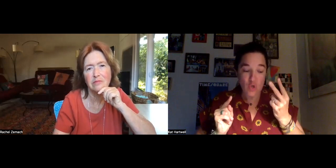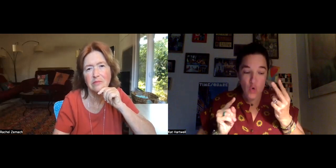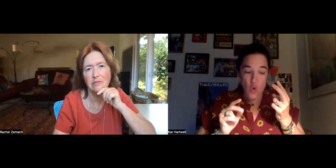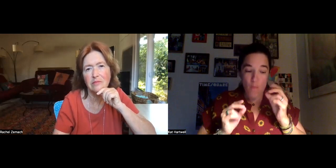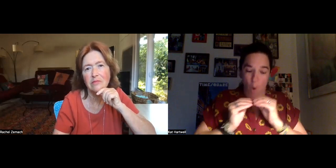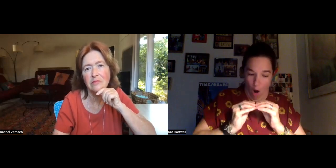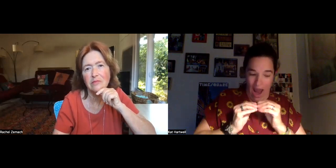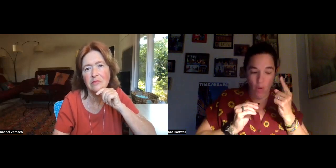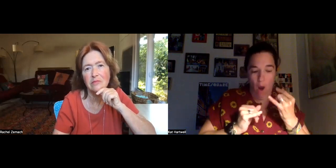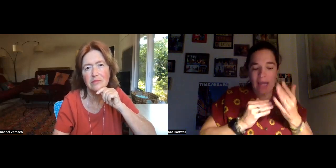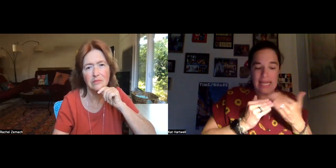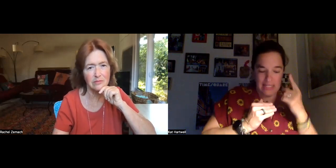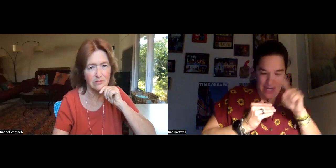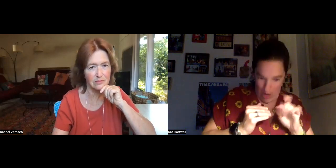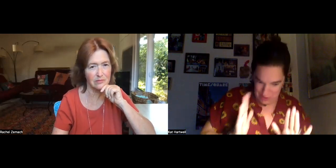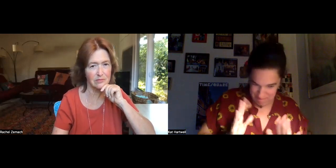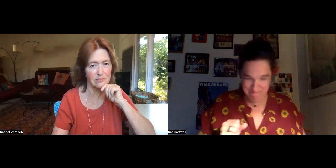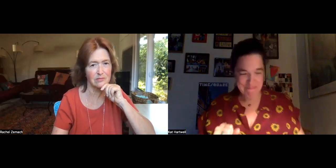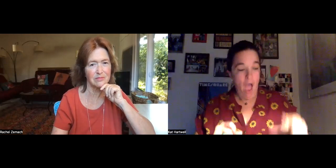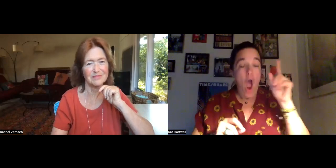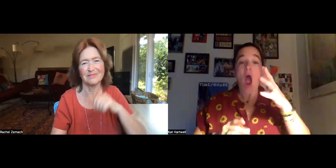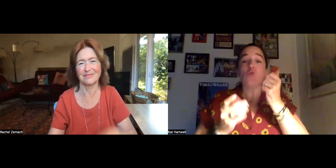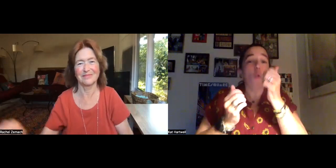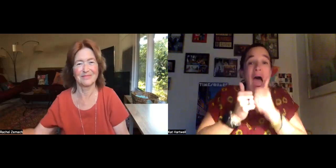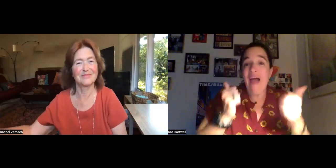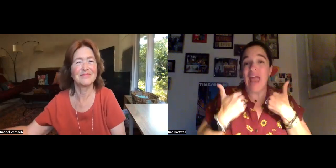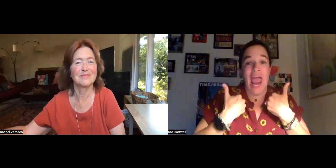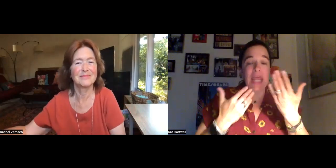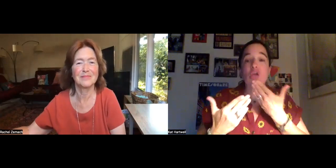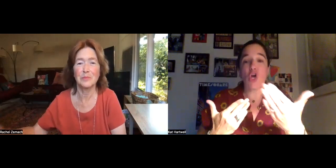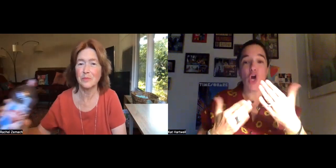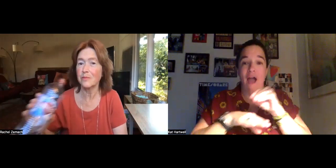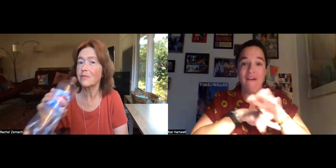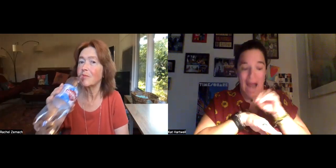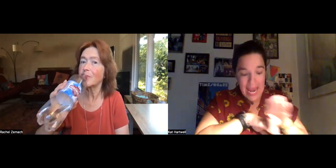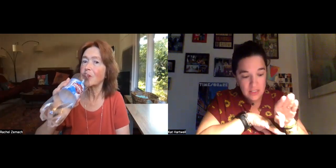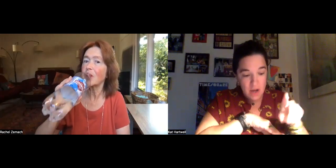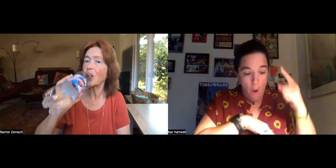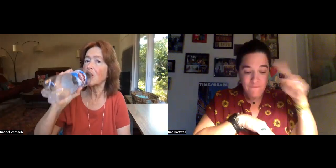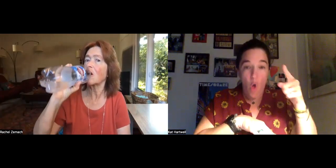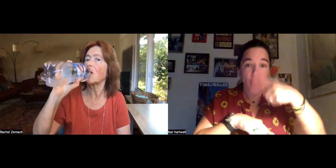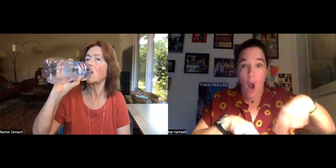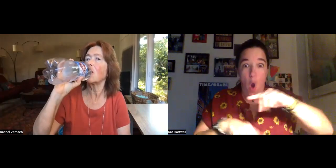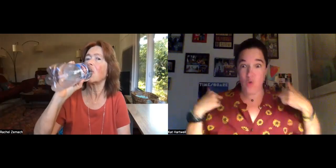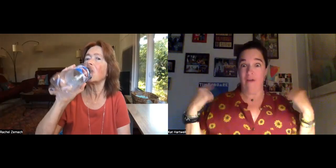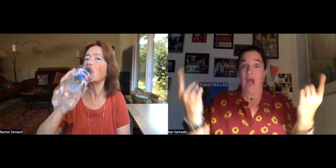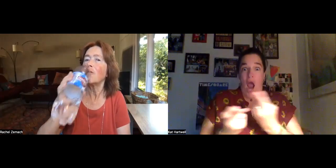Two more and one easy question. Do you have any good advice for those of